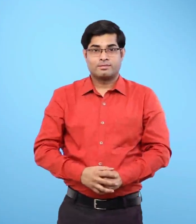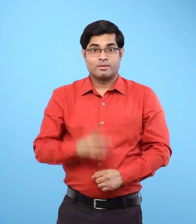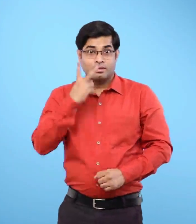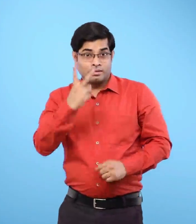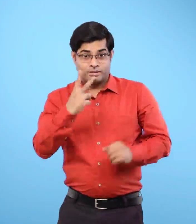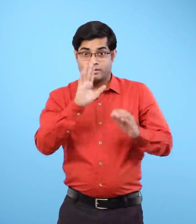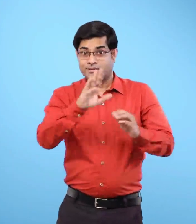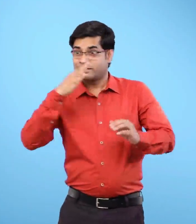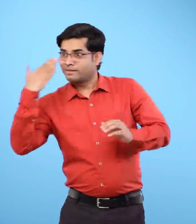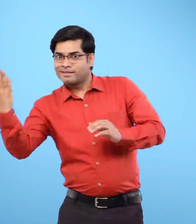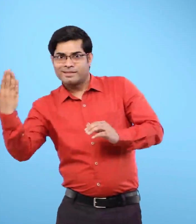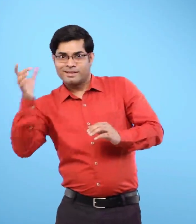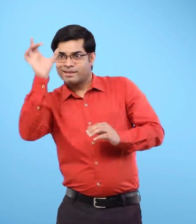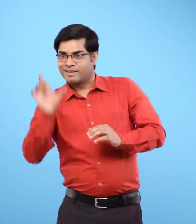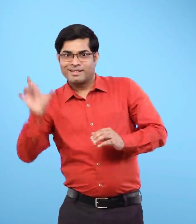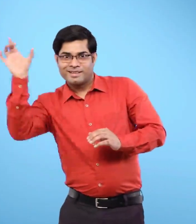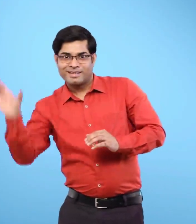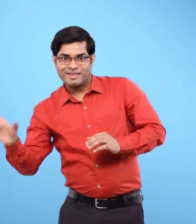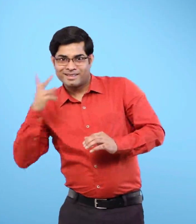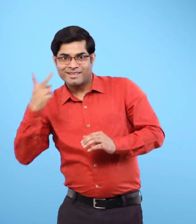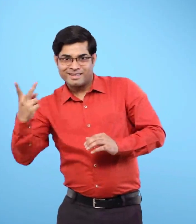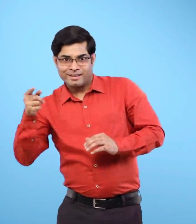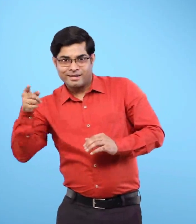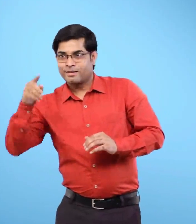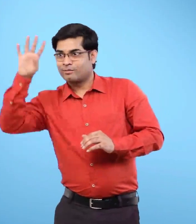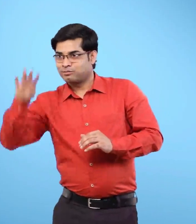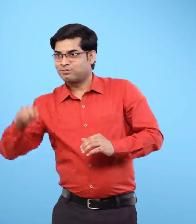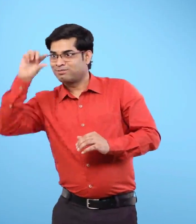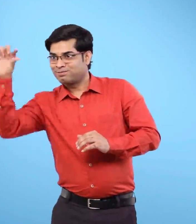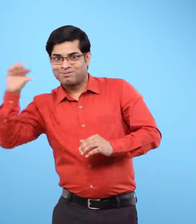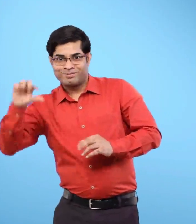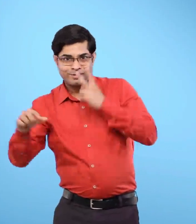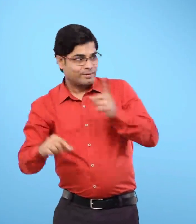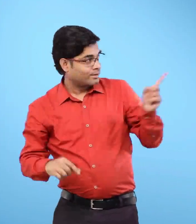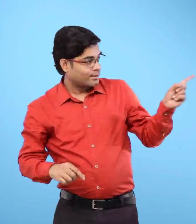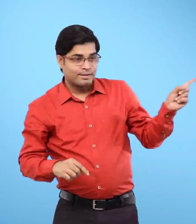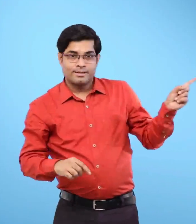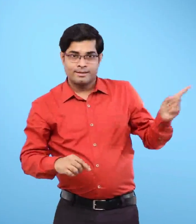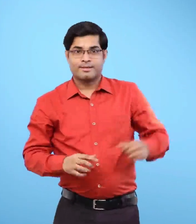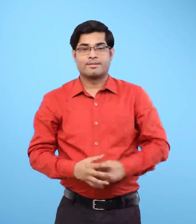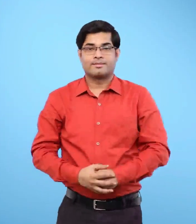A table of two columns and seven rows is on the right-hand side of the picture.